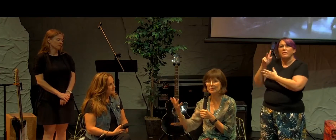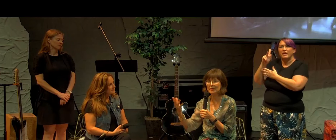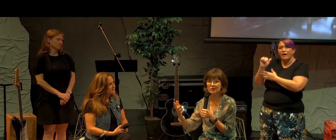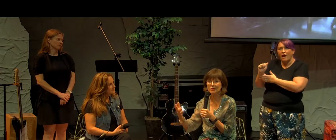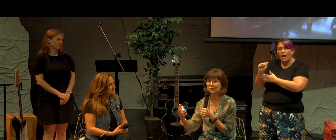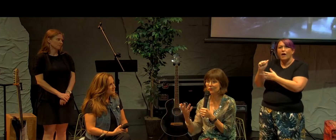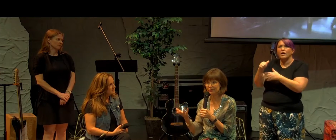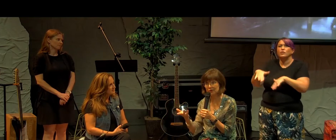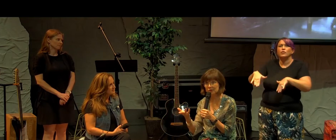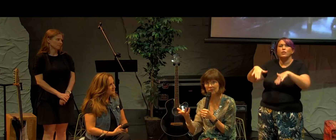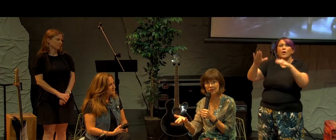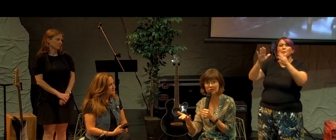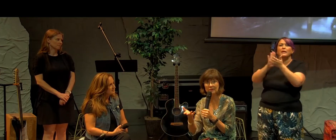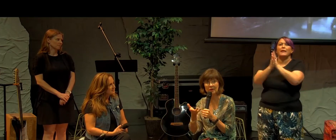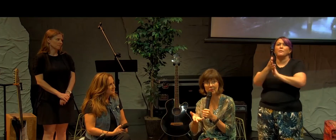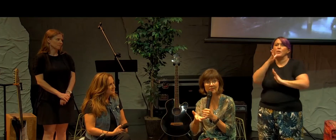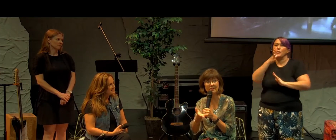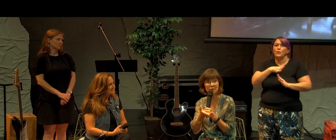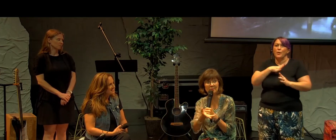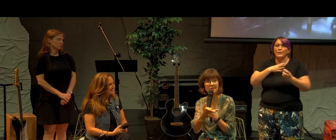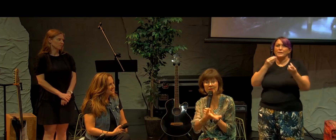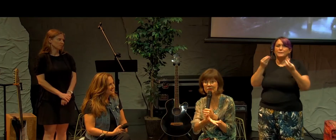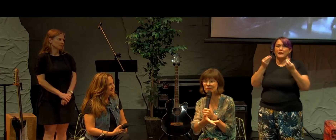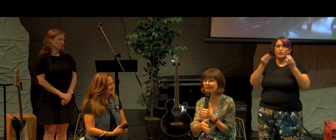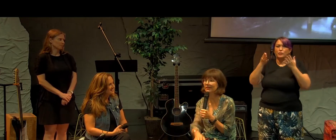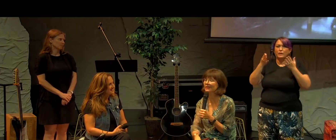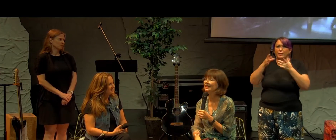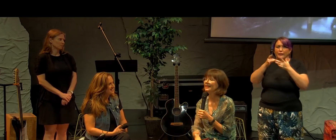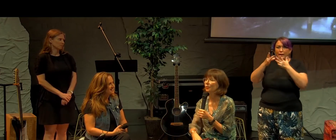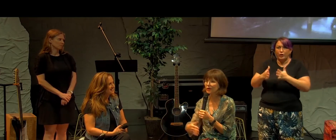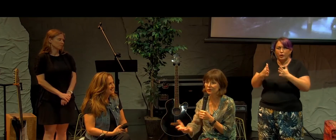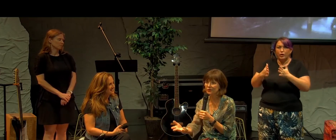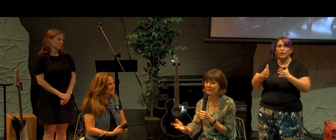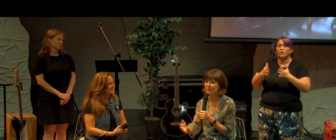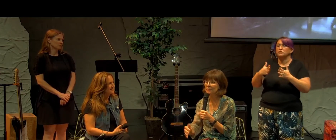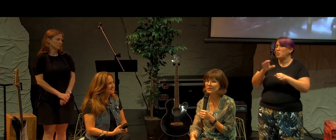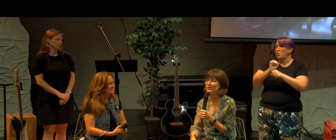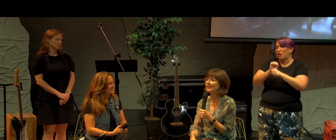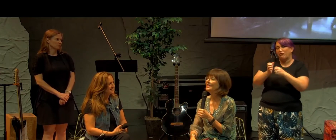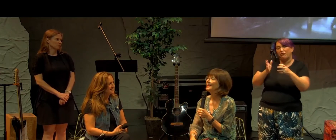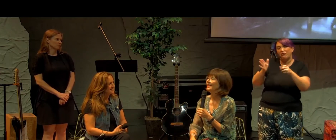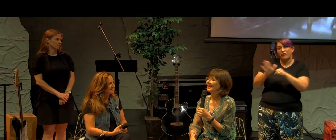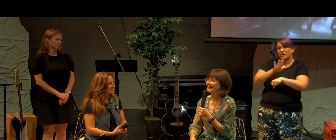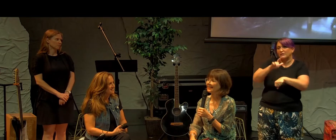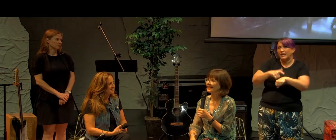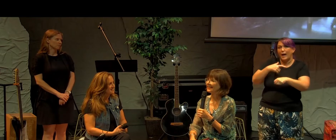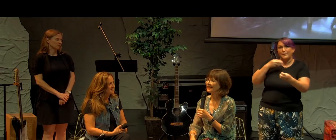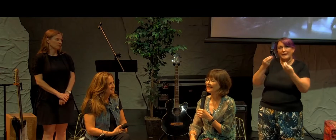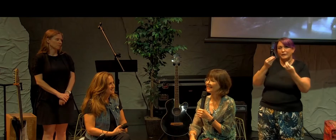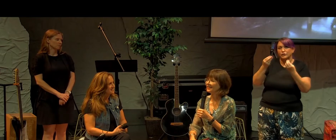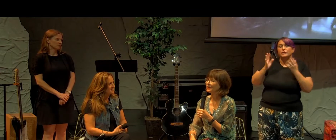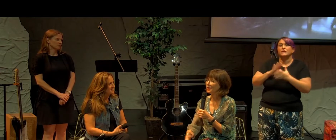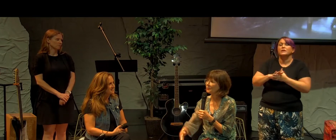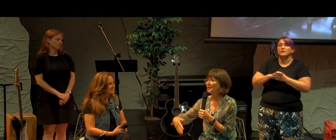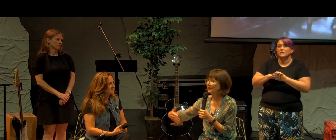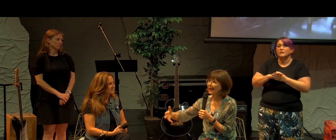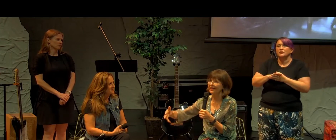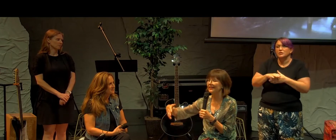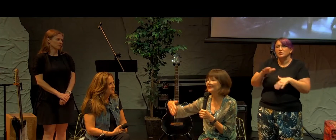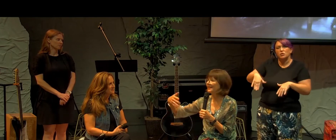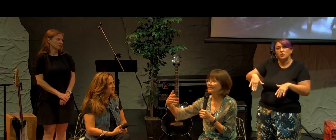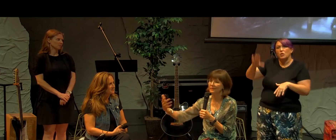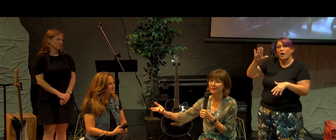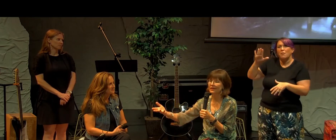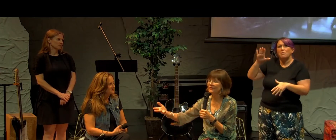women's minister. She was the first Russian appointed women's ministry leader, worked full time in the ministry, and you know, grew up, got